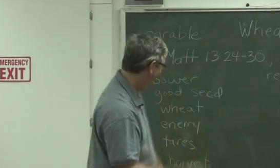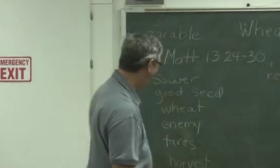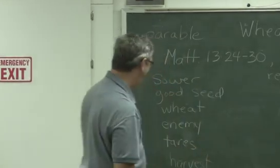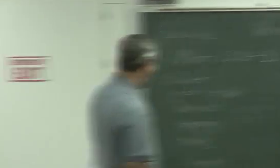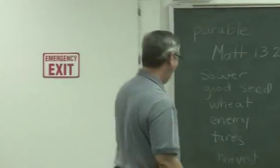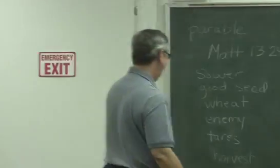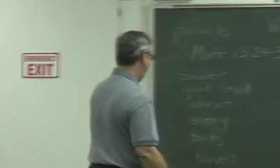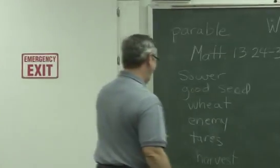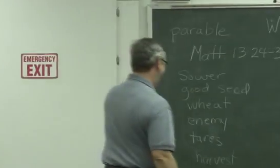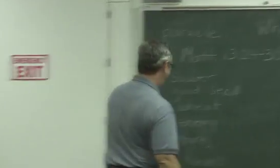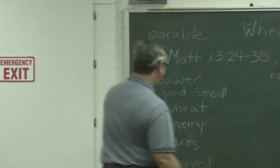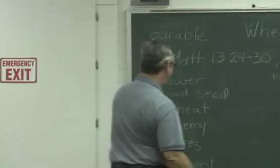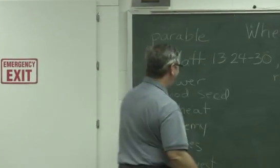that wheat.